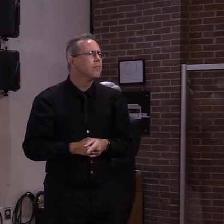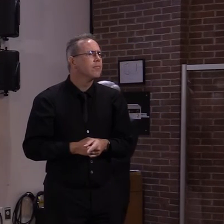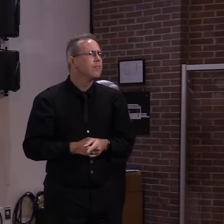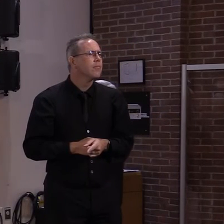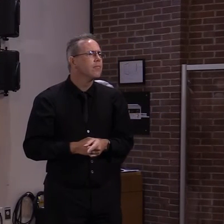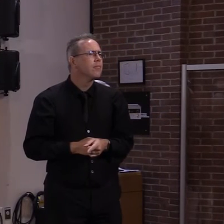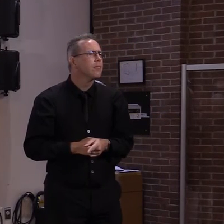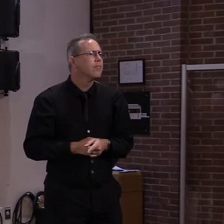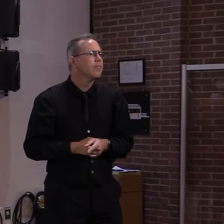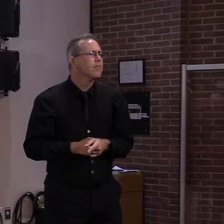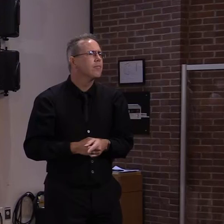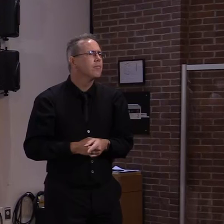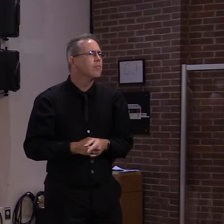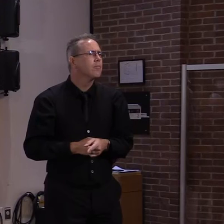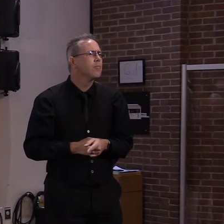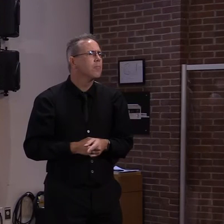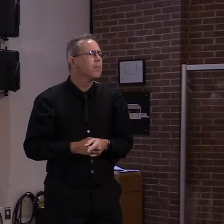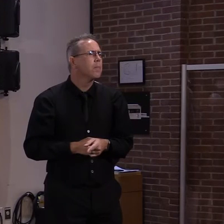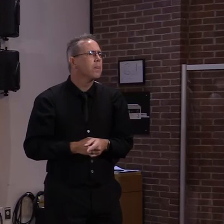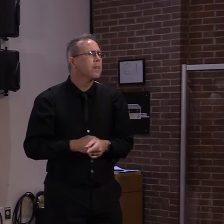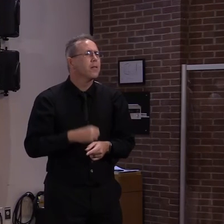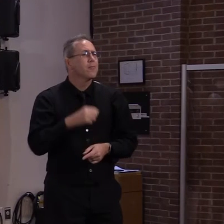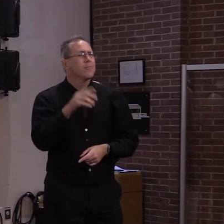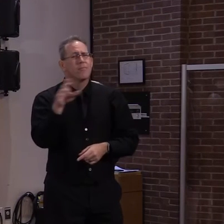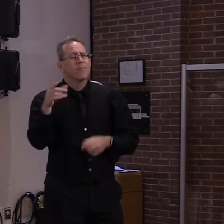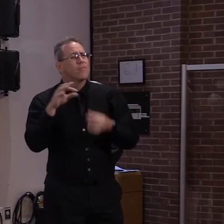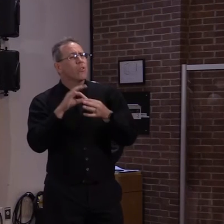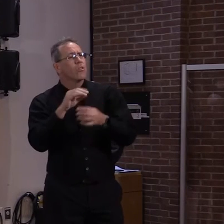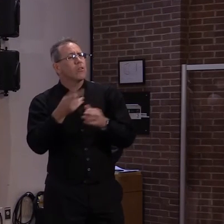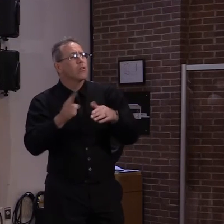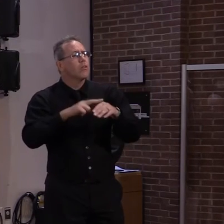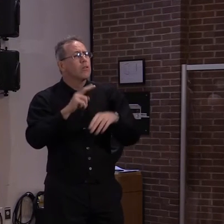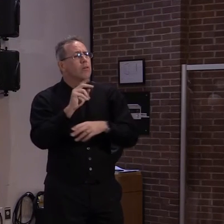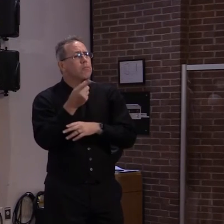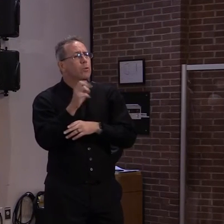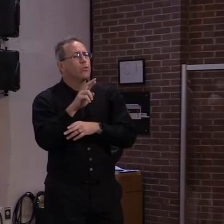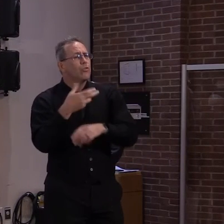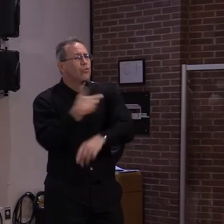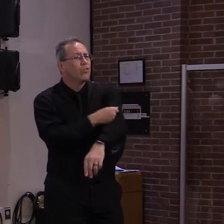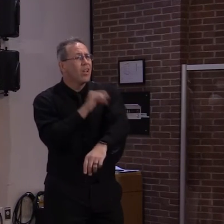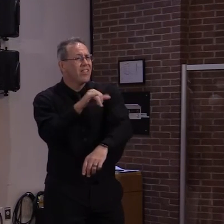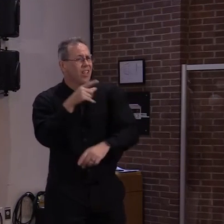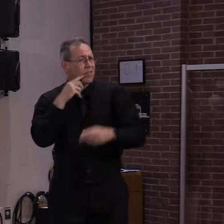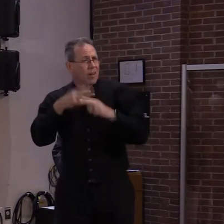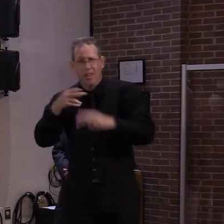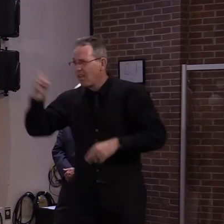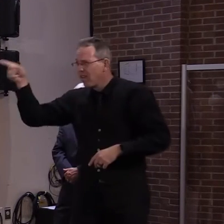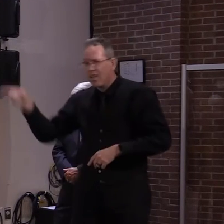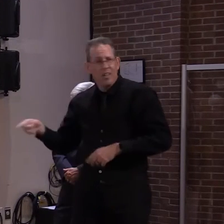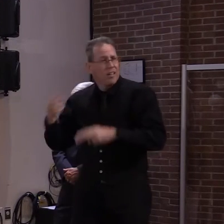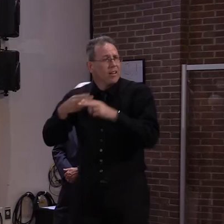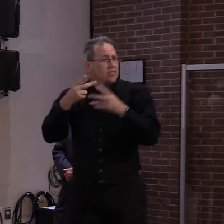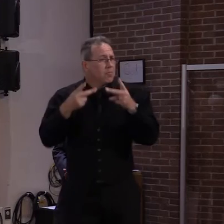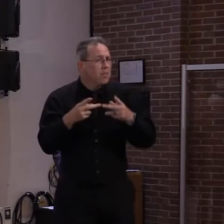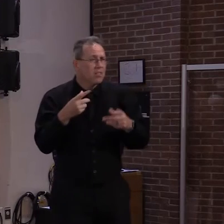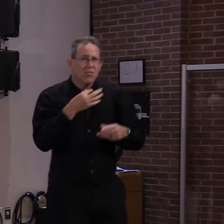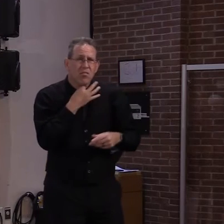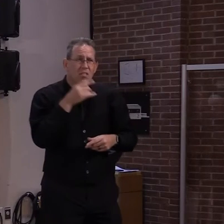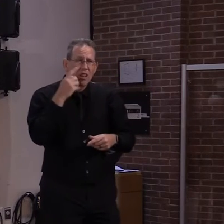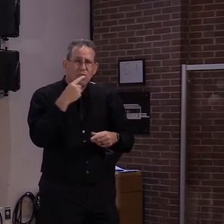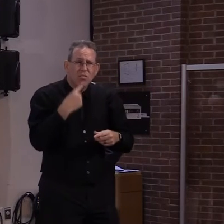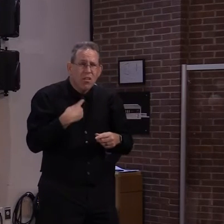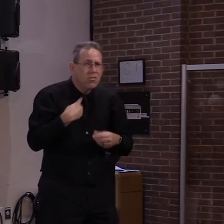those are going to be available? And then also in terms of self-attestation of, you know, whether somebody has